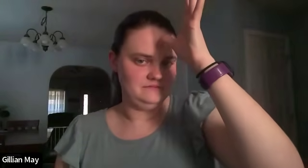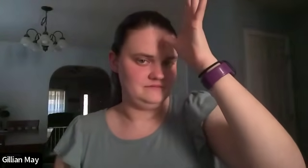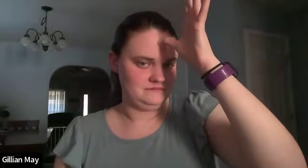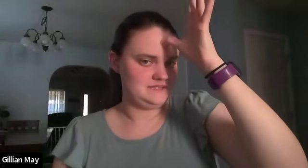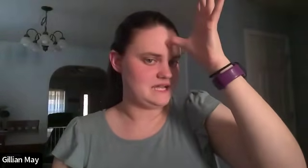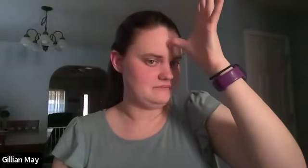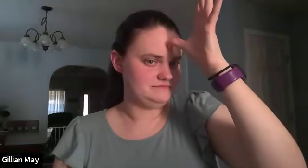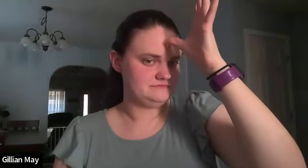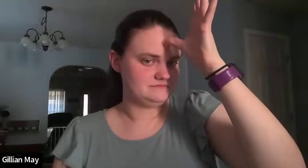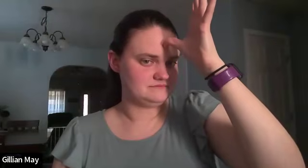Dad.